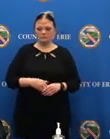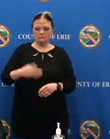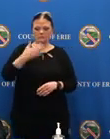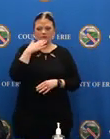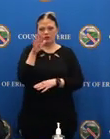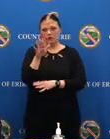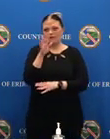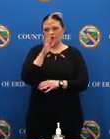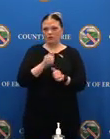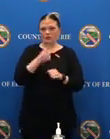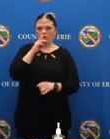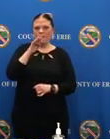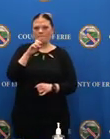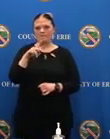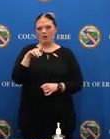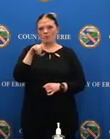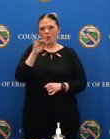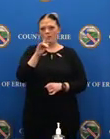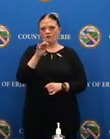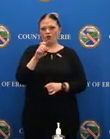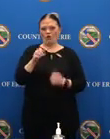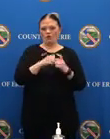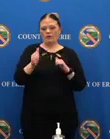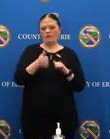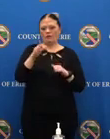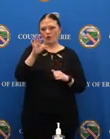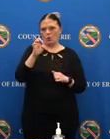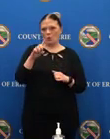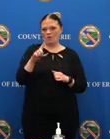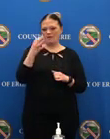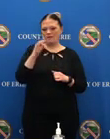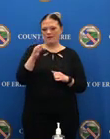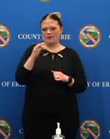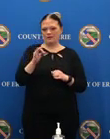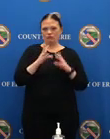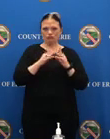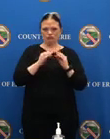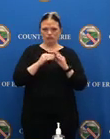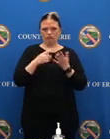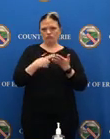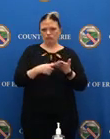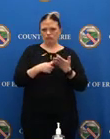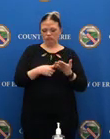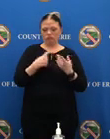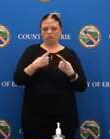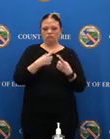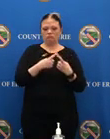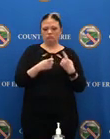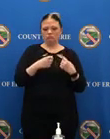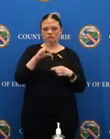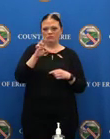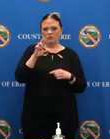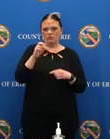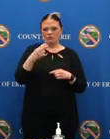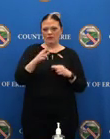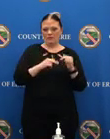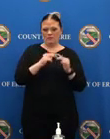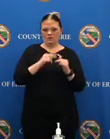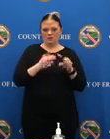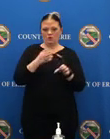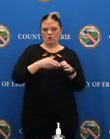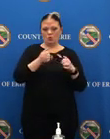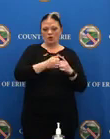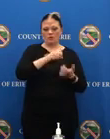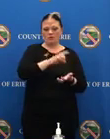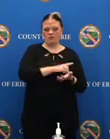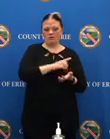Good afternoon, everyone. It's Mark Polenkars with another COVID-19 briefing from the Rath Building. I'm joined with our doctor from the Commissioner of